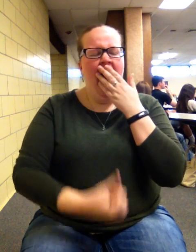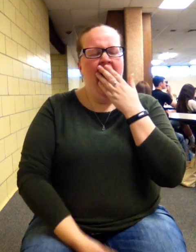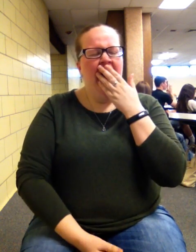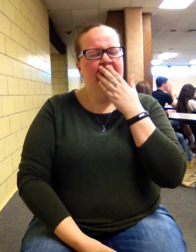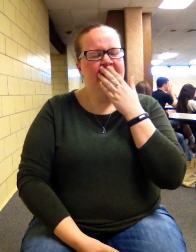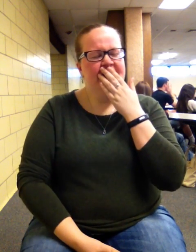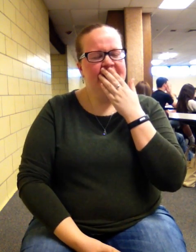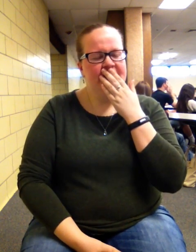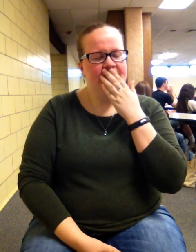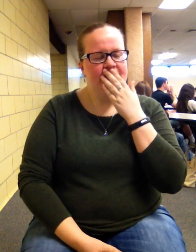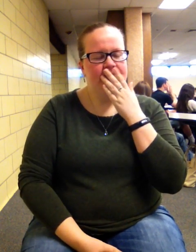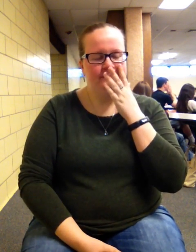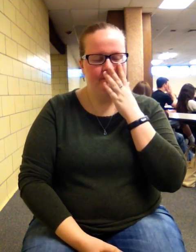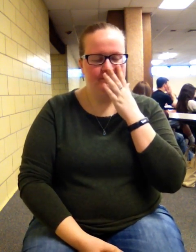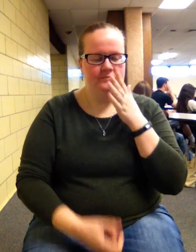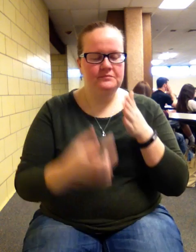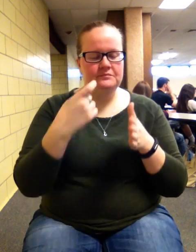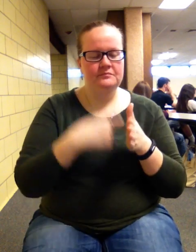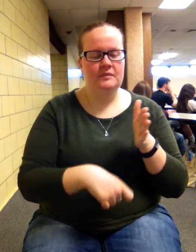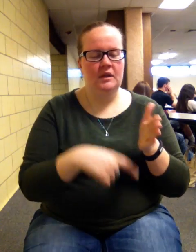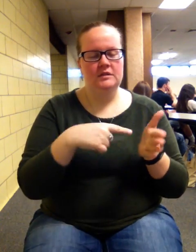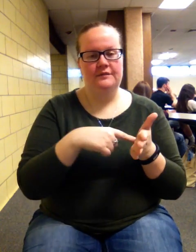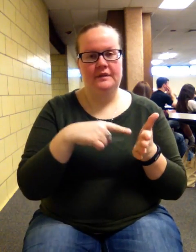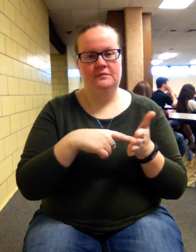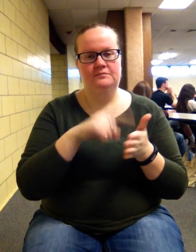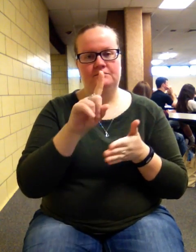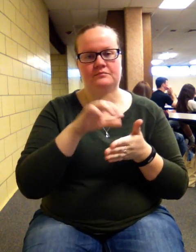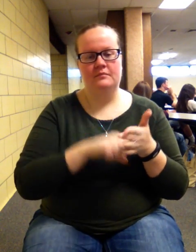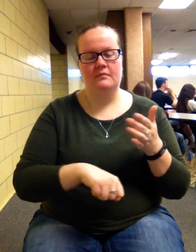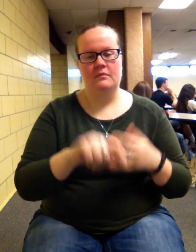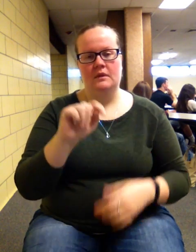cost of debt, 1 minus the tax rate.